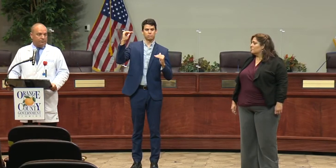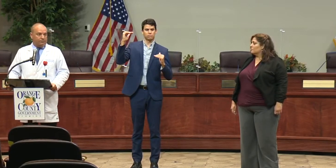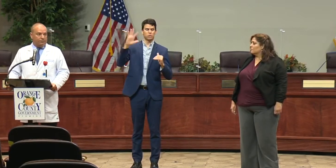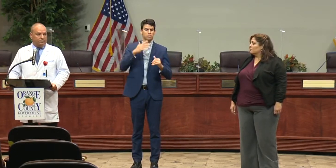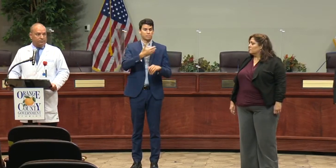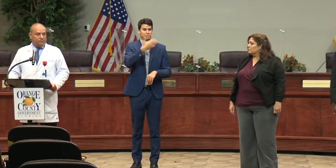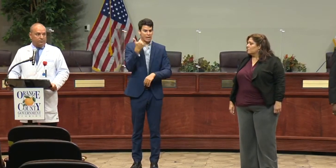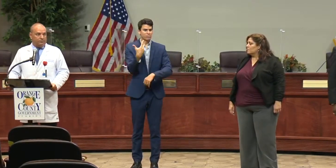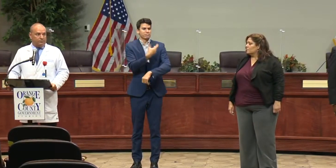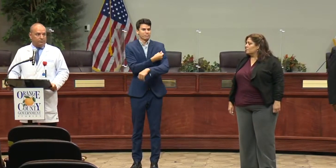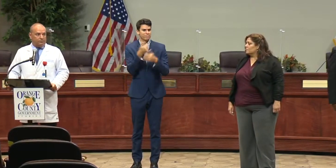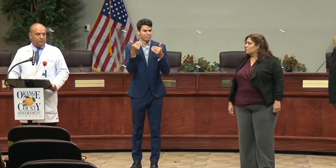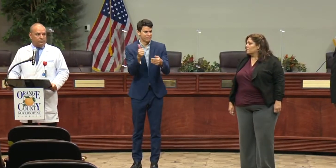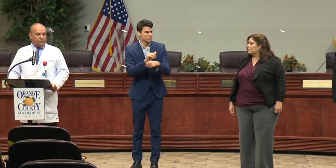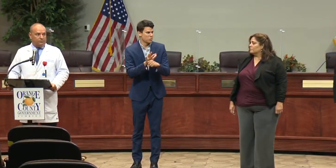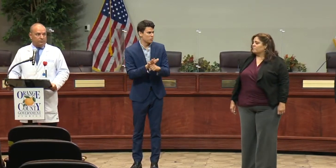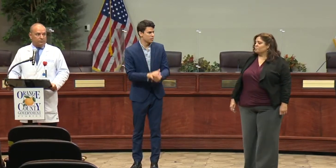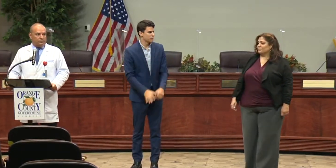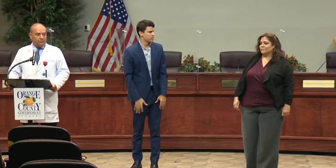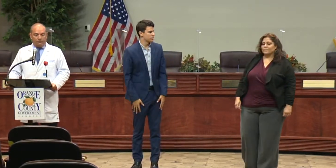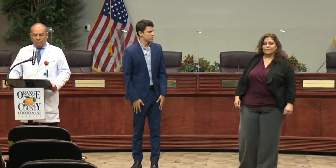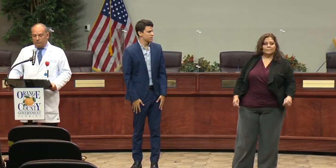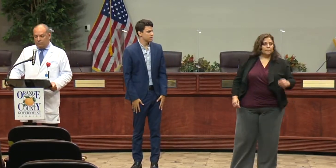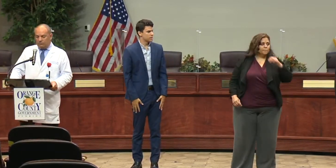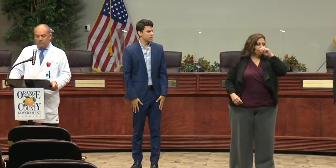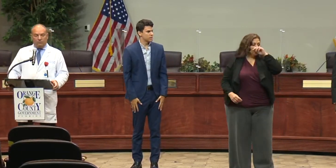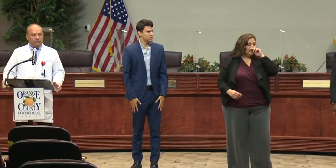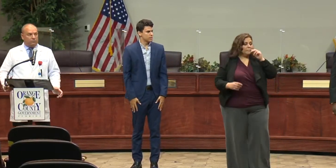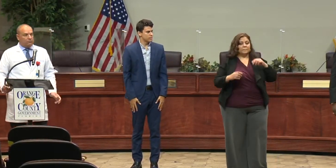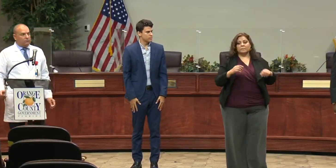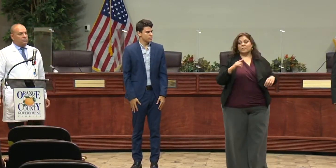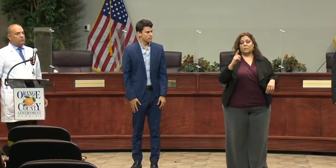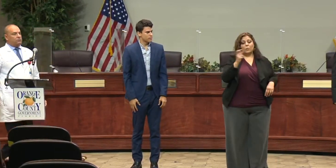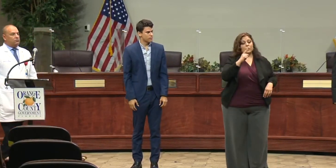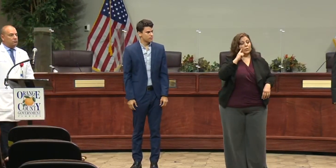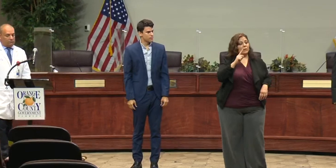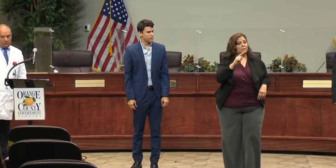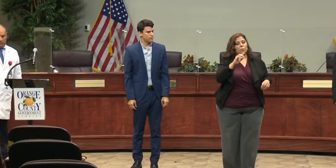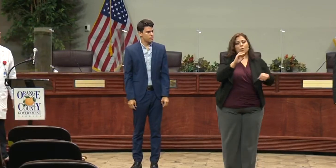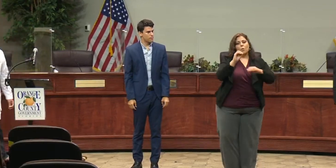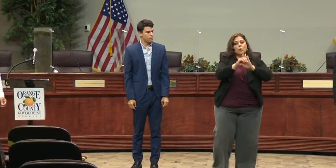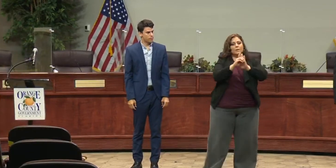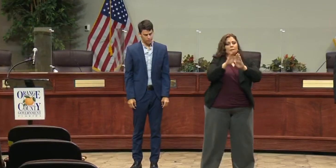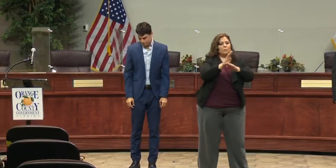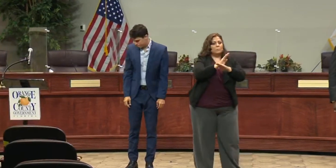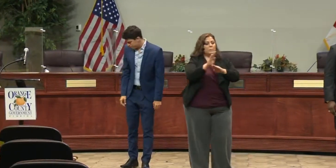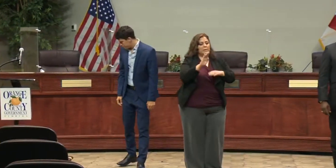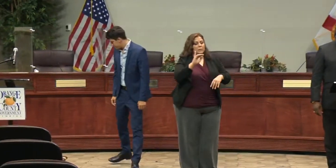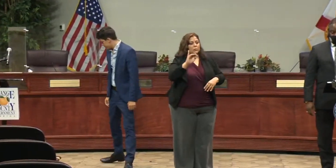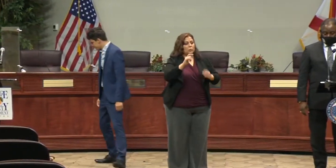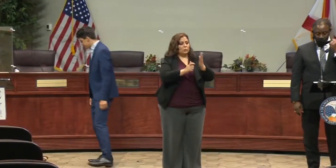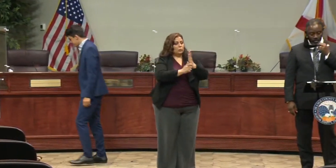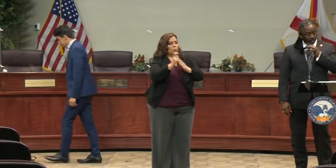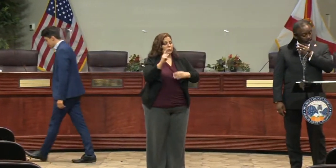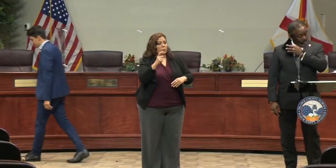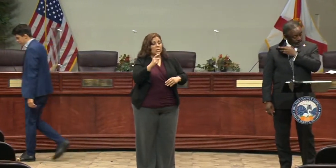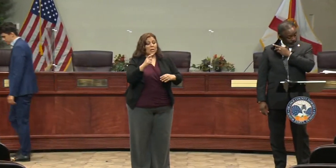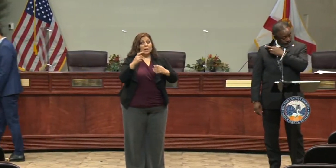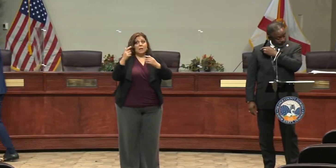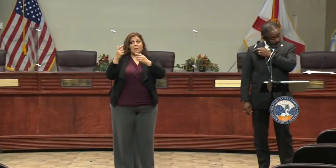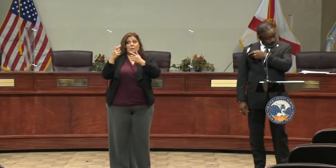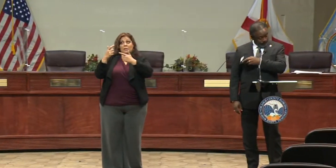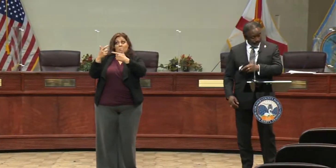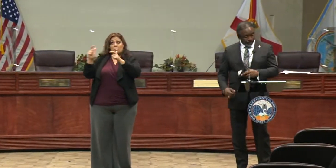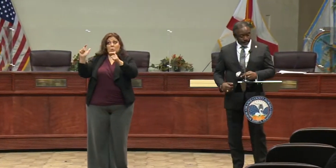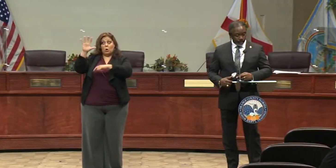This question was texted in from Mayor Demings from Ryan Lynch in the Orlando Business Journal. The question reads, has there been any discussion with large employers on